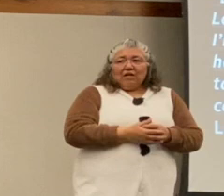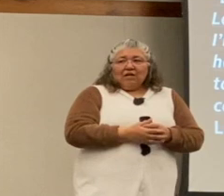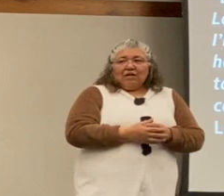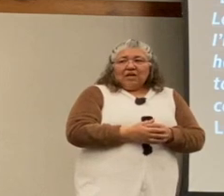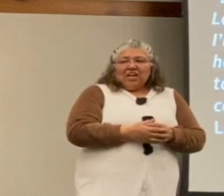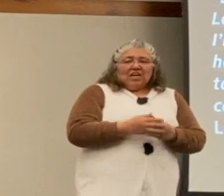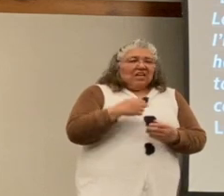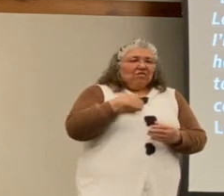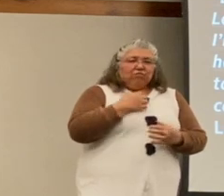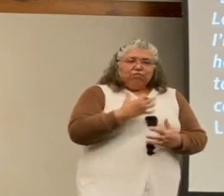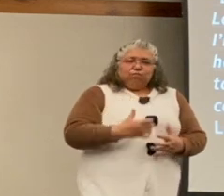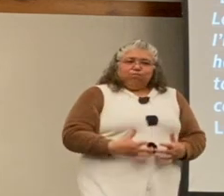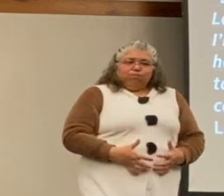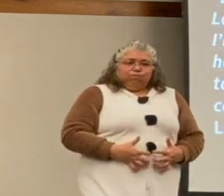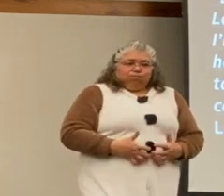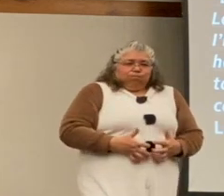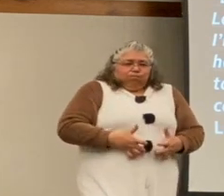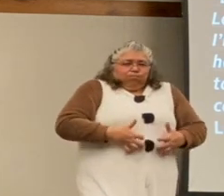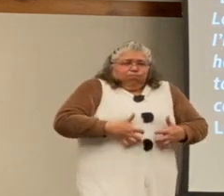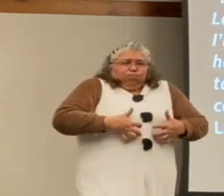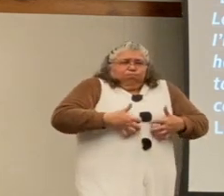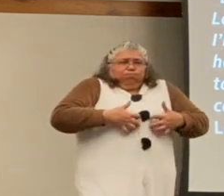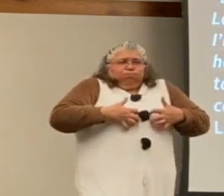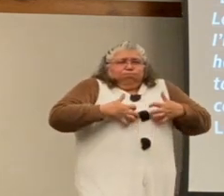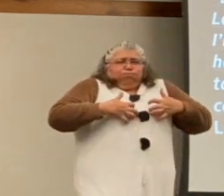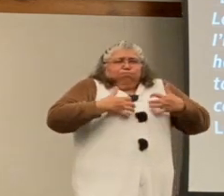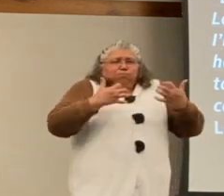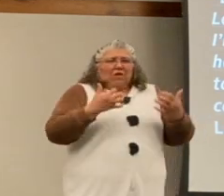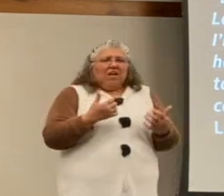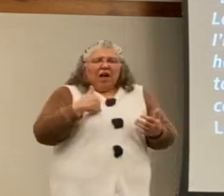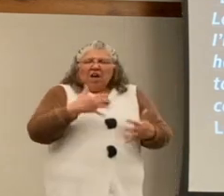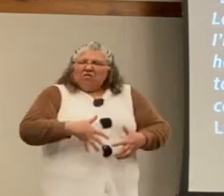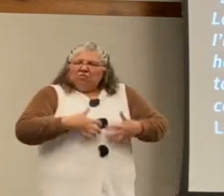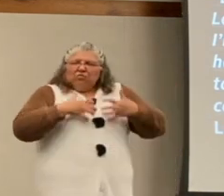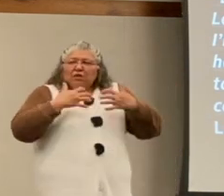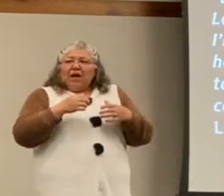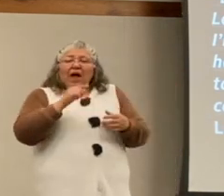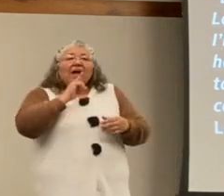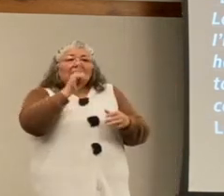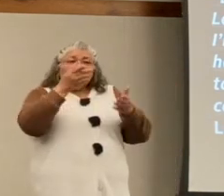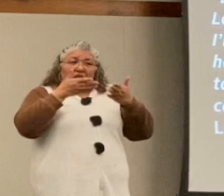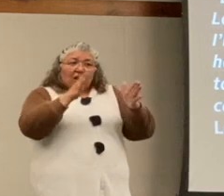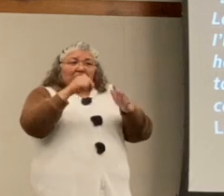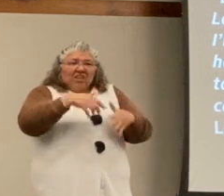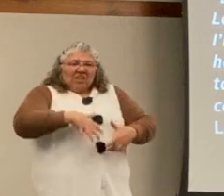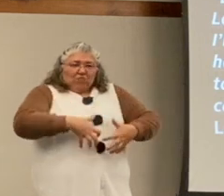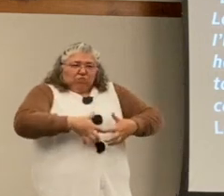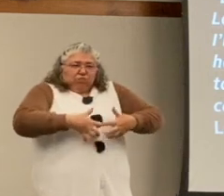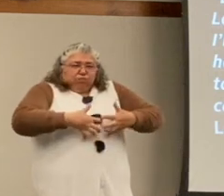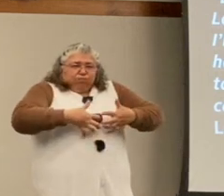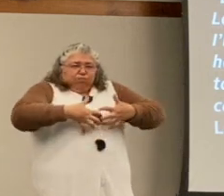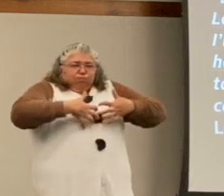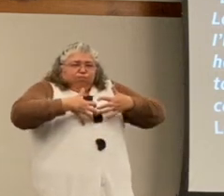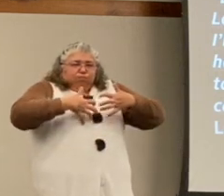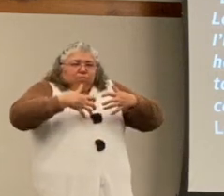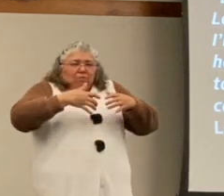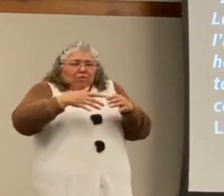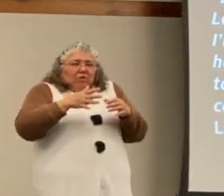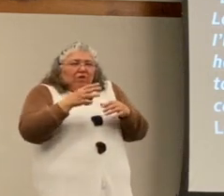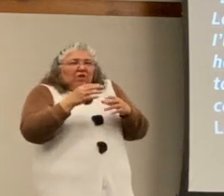fire. And I became angry about it. And I actually allowed this anger to fuel me.